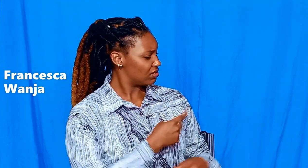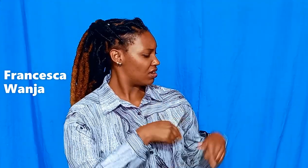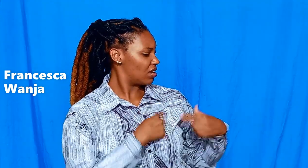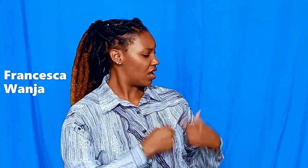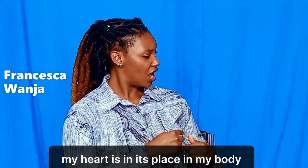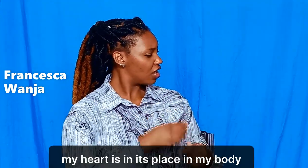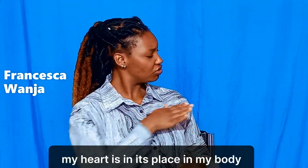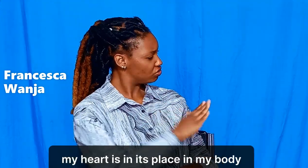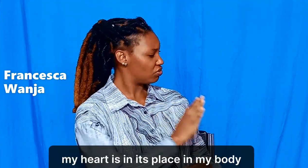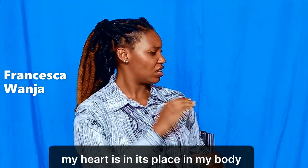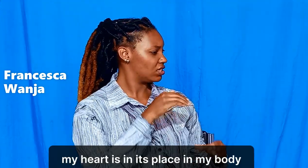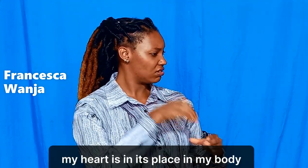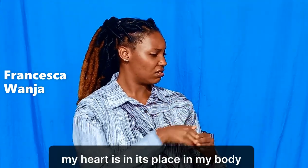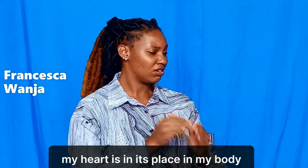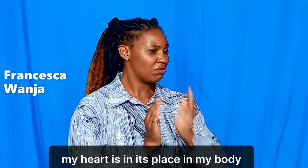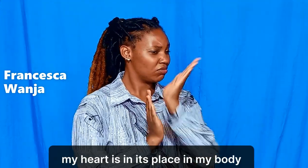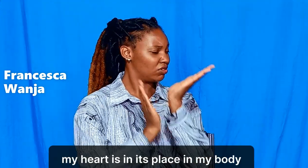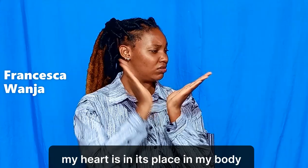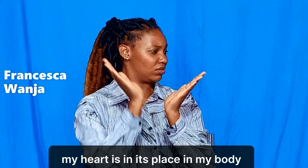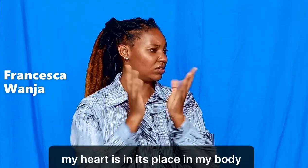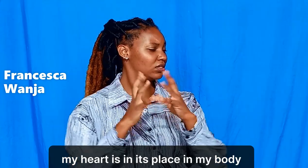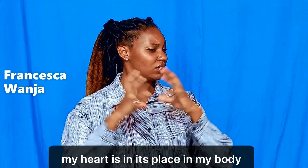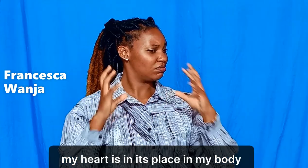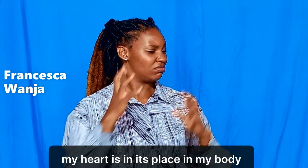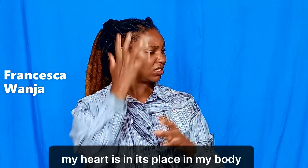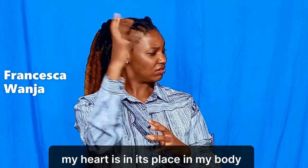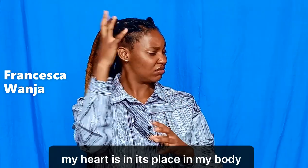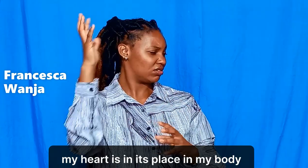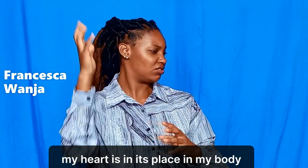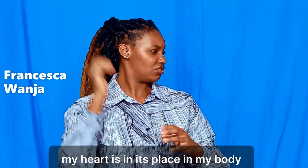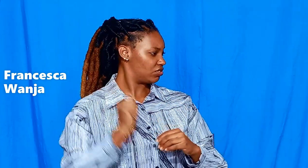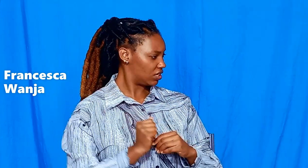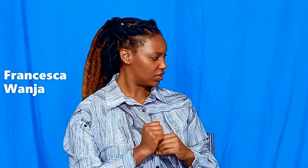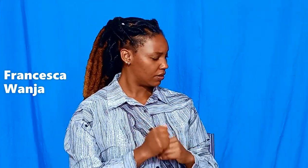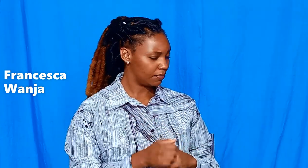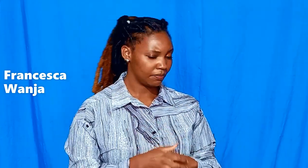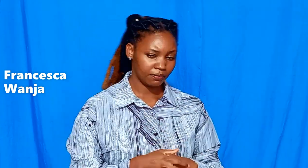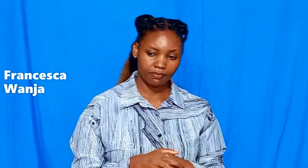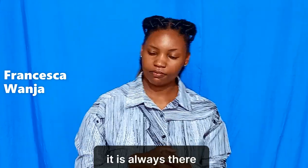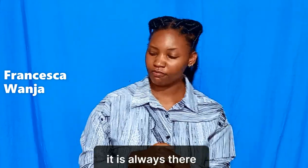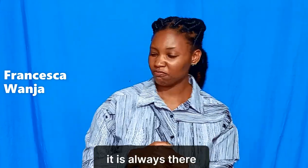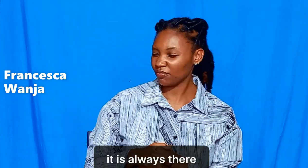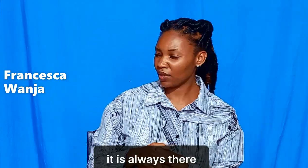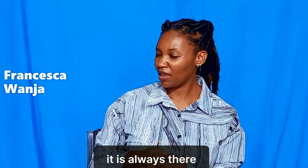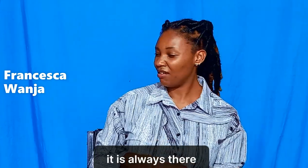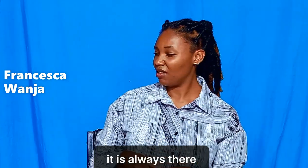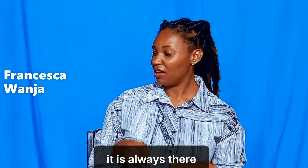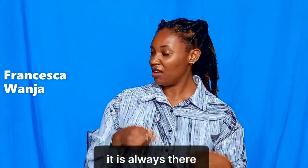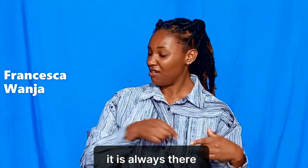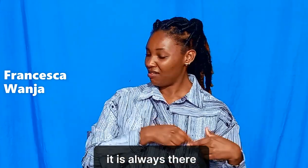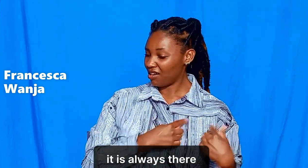My heart is in its place in my body. It is always there.